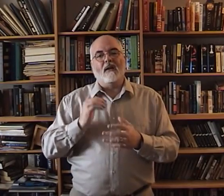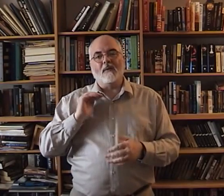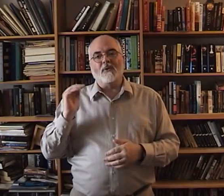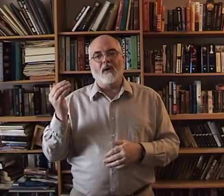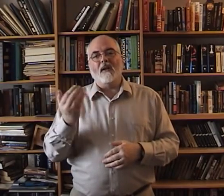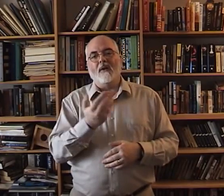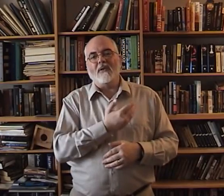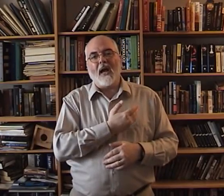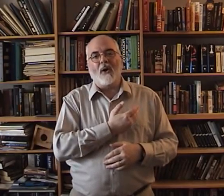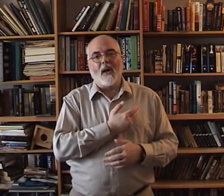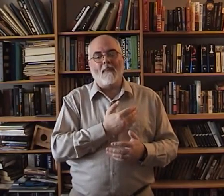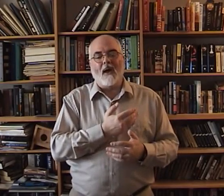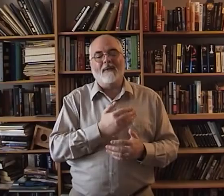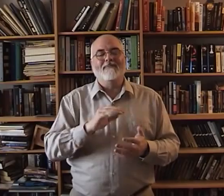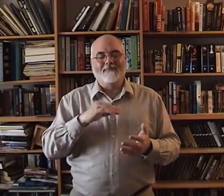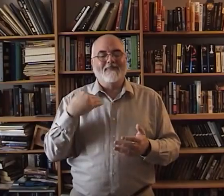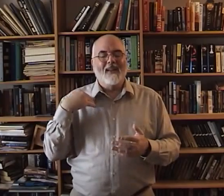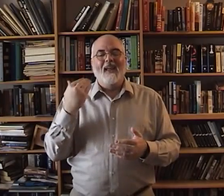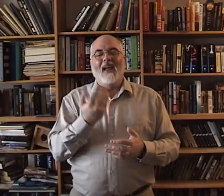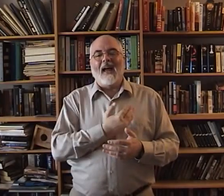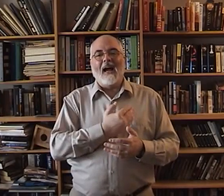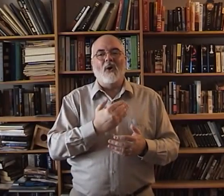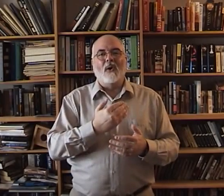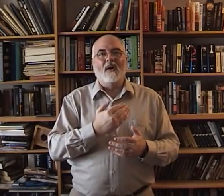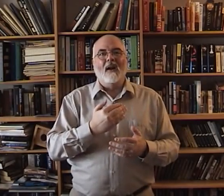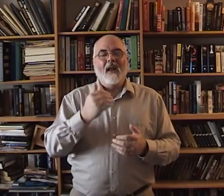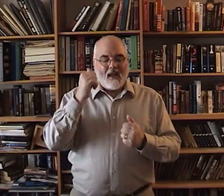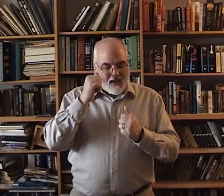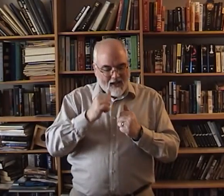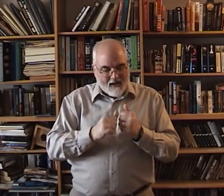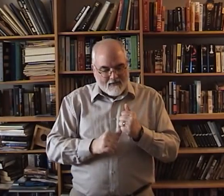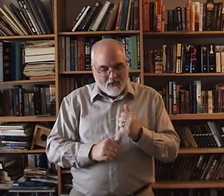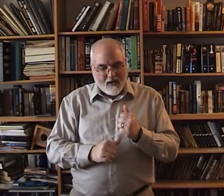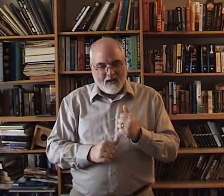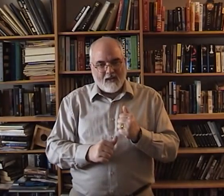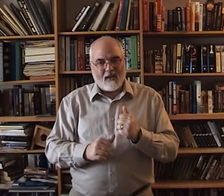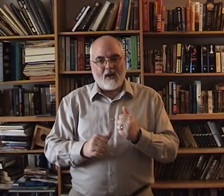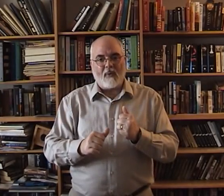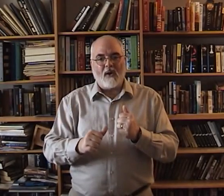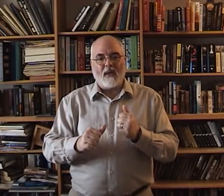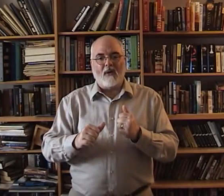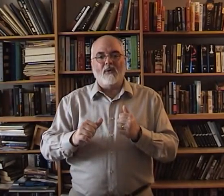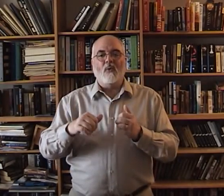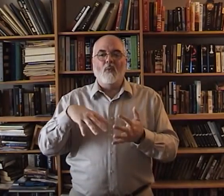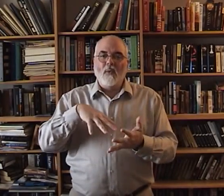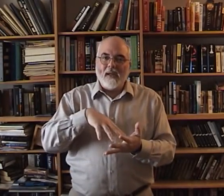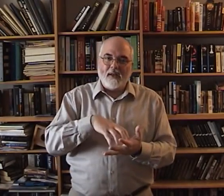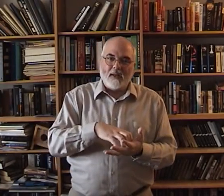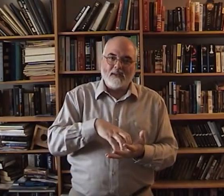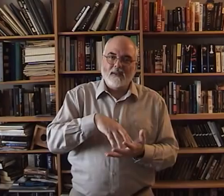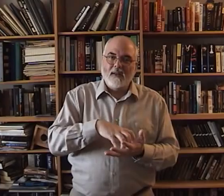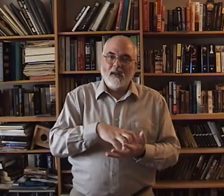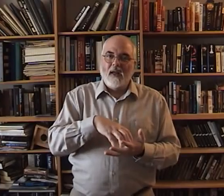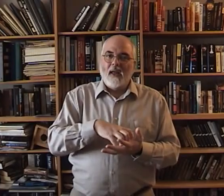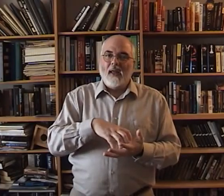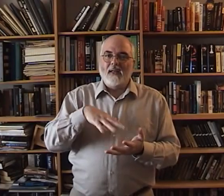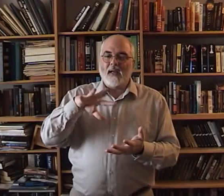I'm sorry, it was our, not my. Our every, and we know that one, weakness. It's kind of